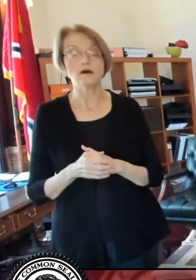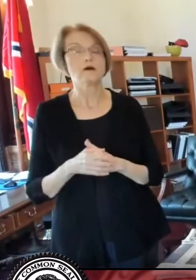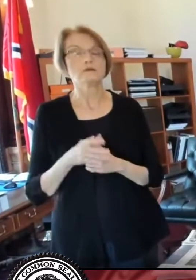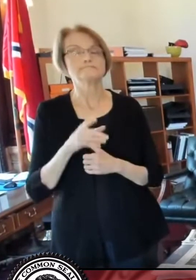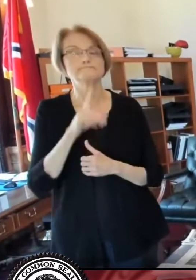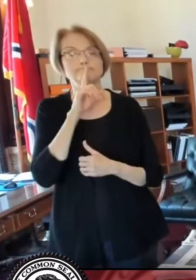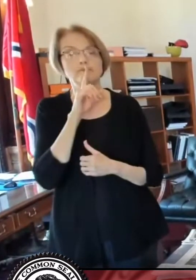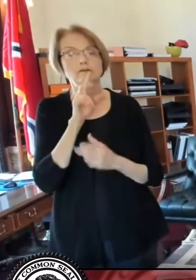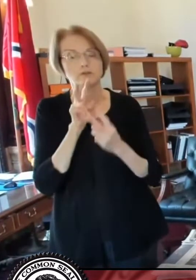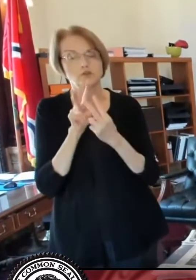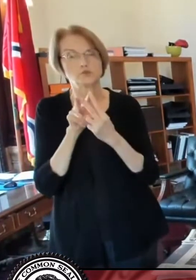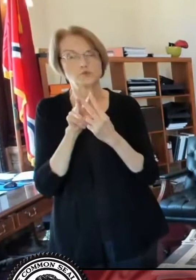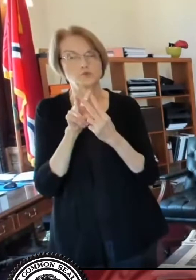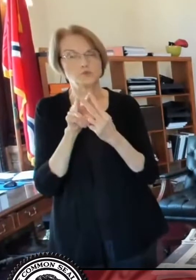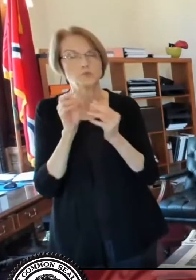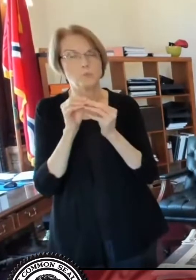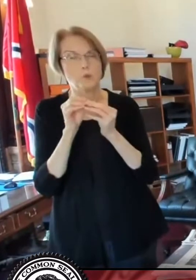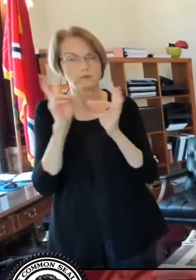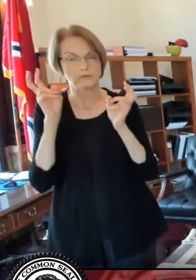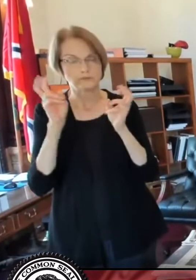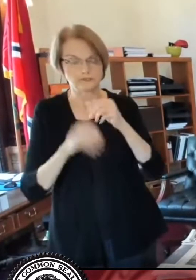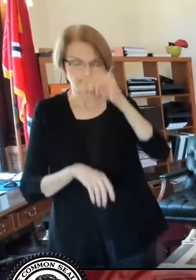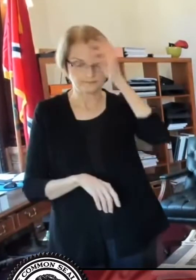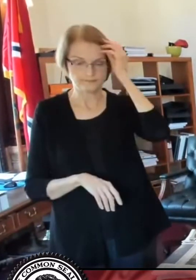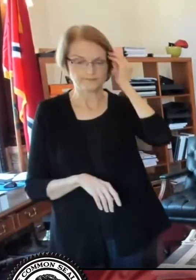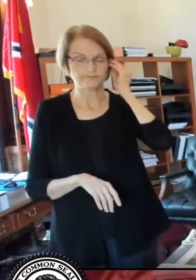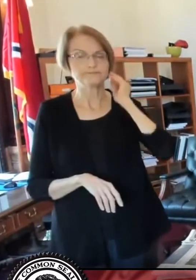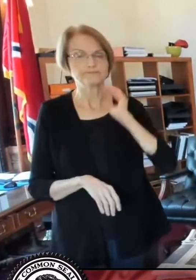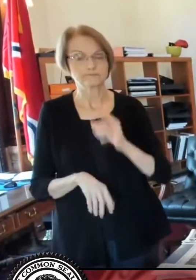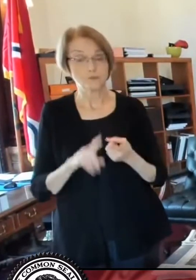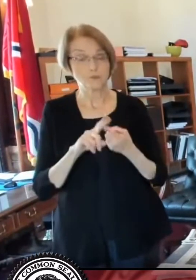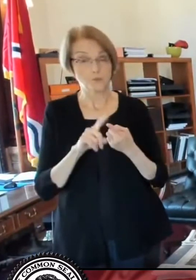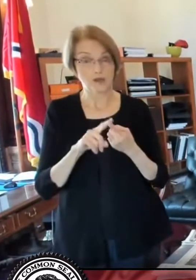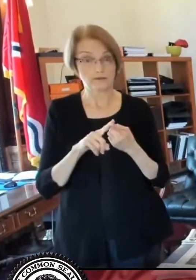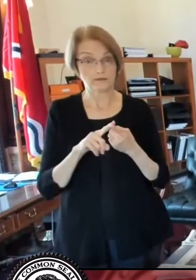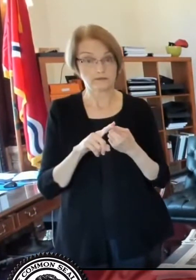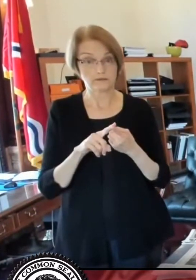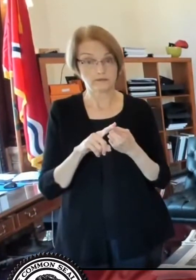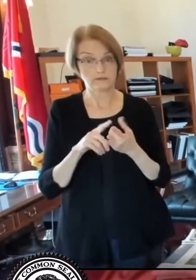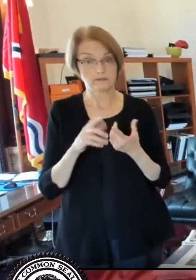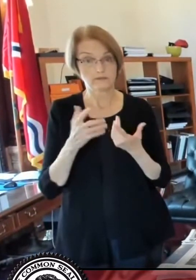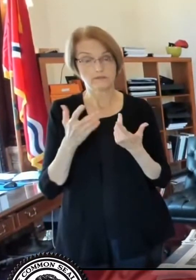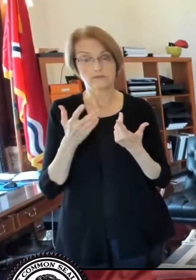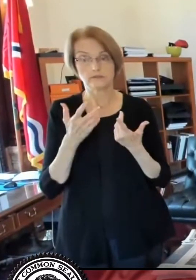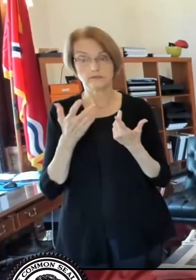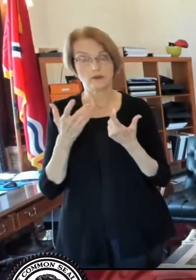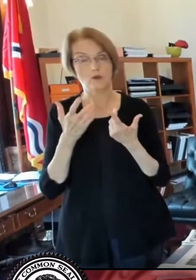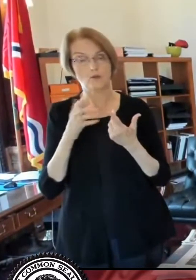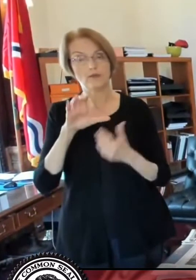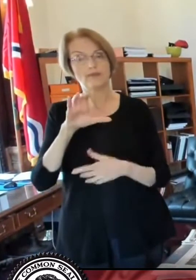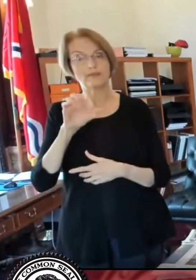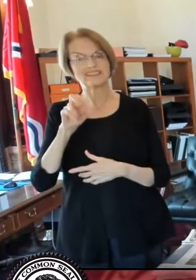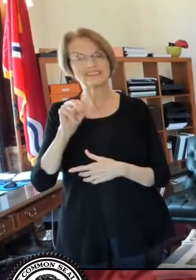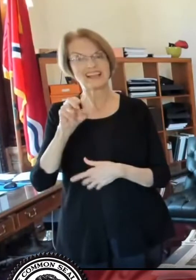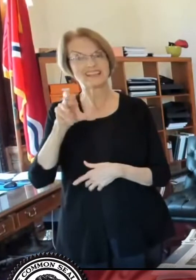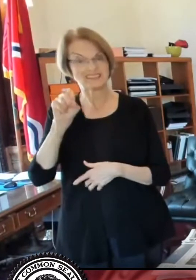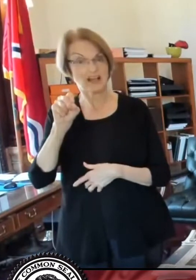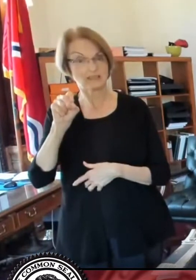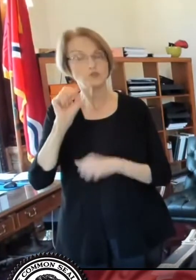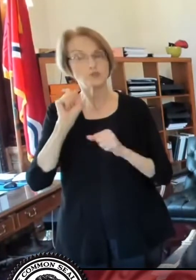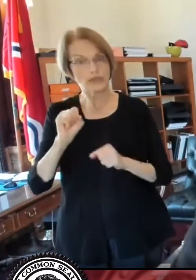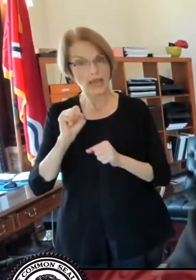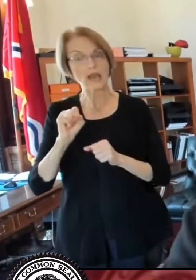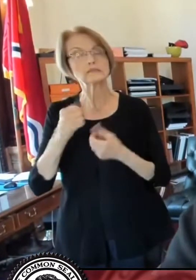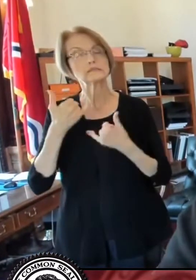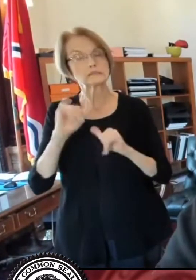actually, two last subjects. One, you can still self-report on the census. State of Missouri,